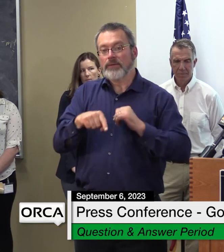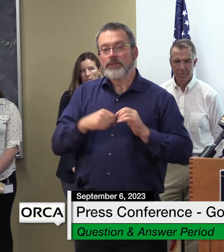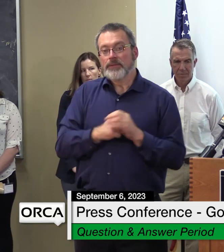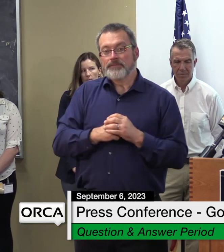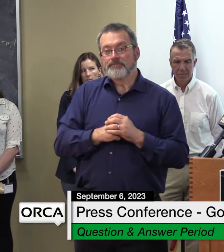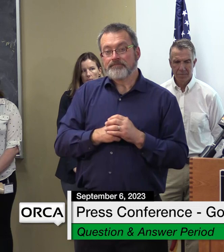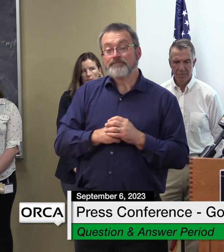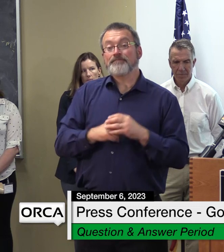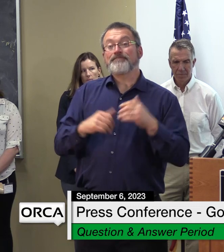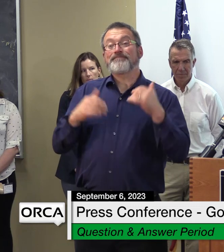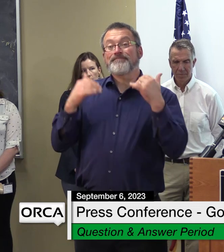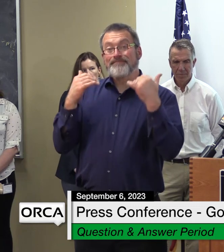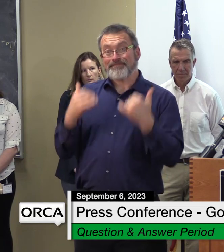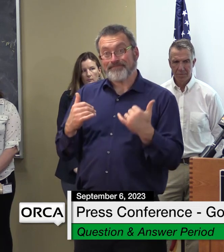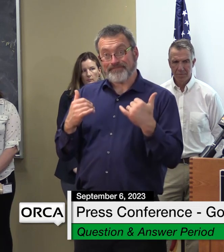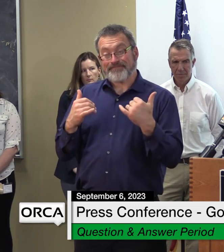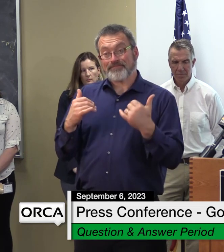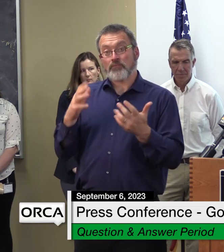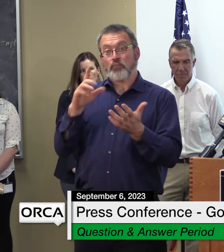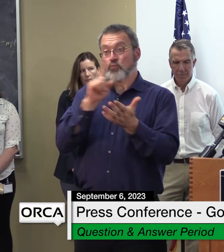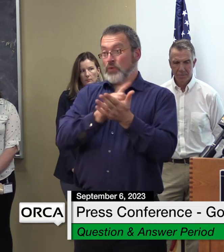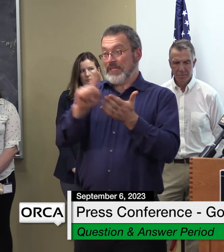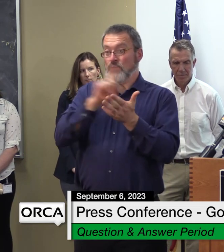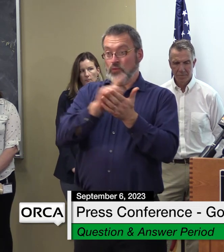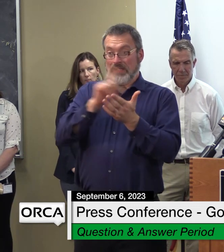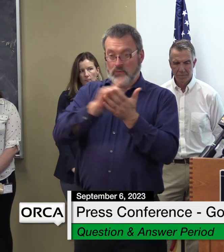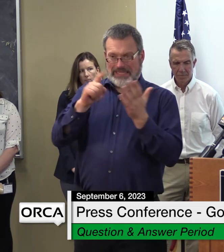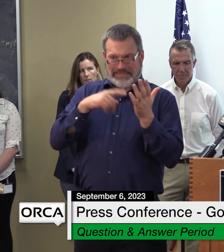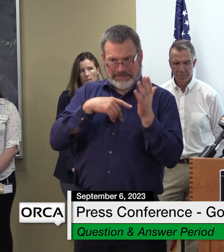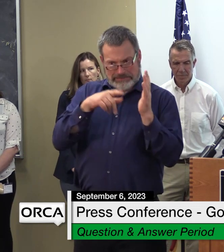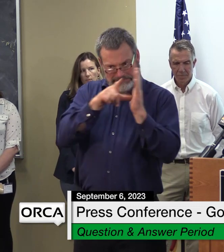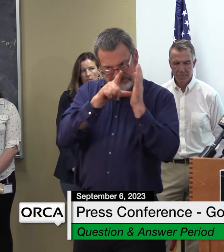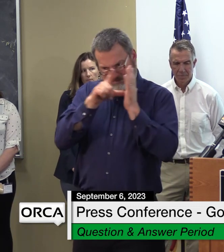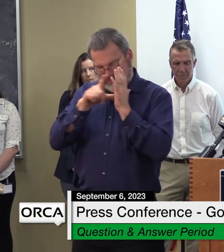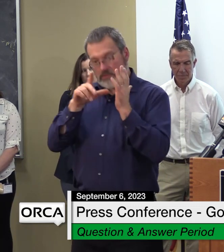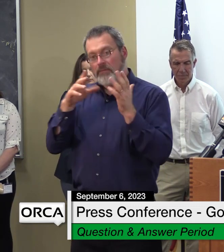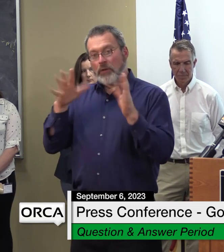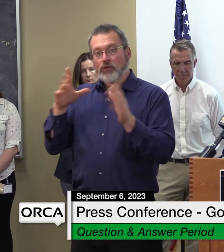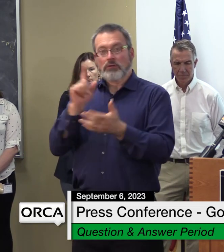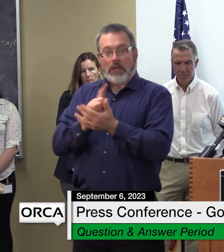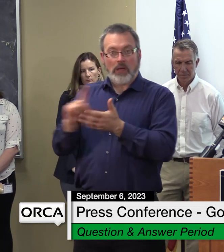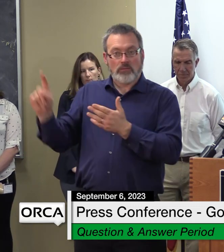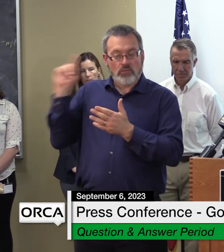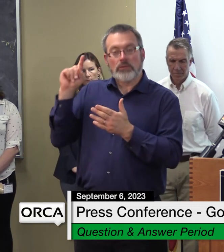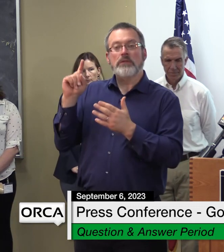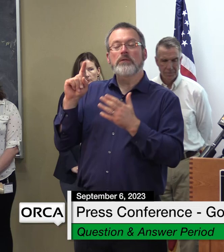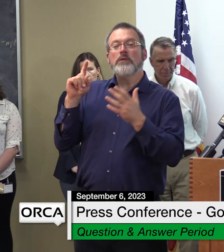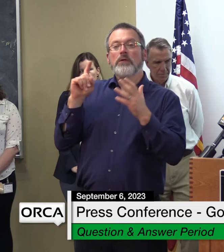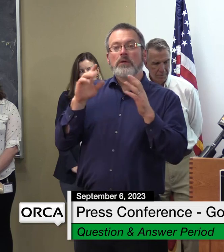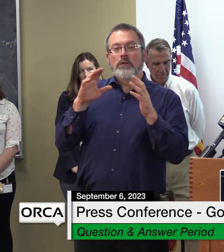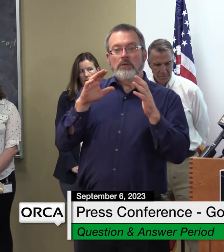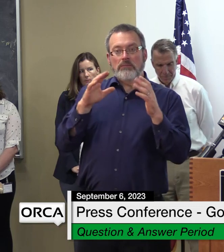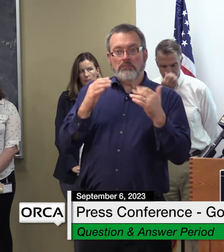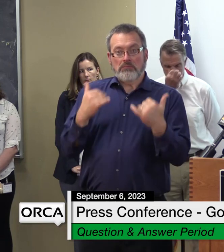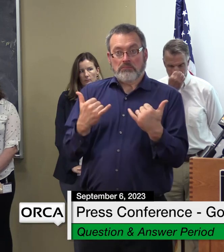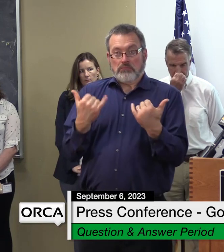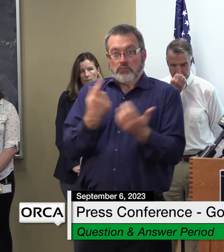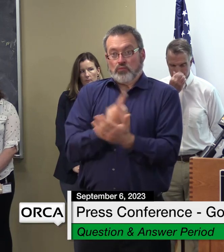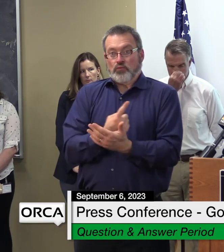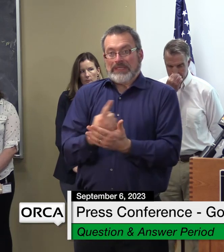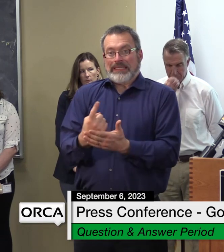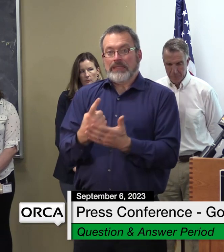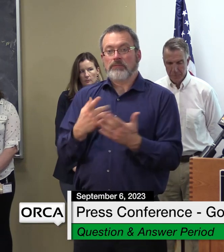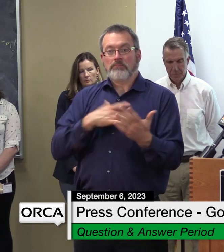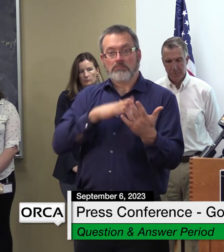last week. Our team has been testing that application. And as we moved into this week, we began reaching out to